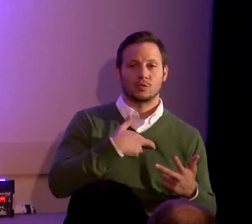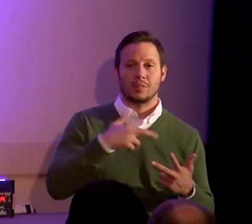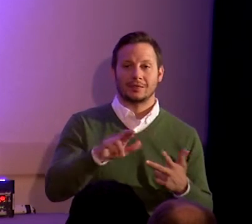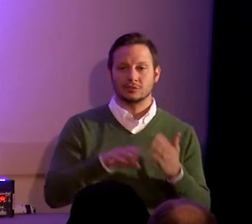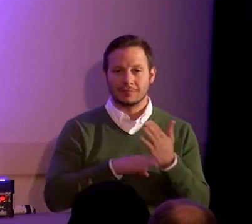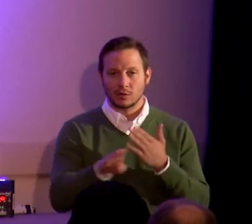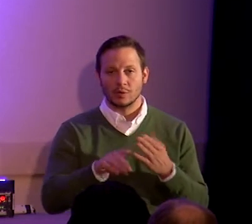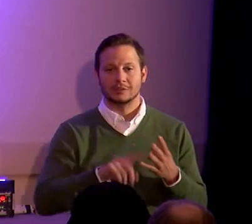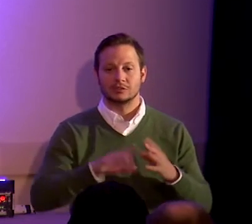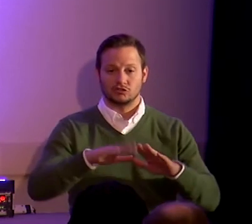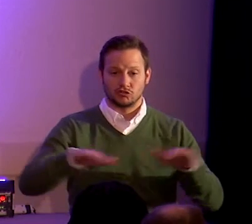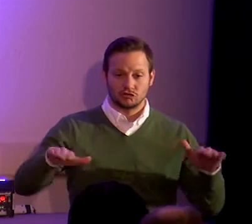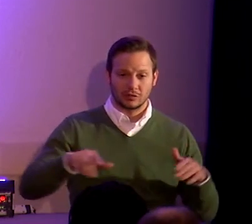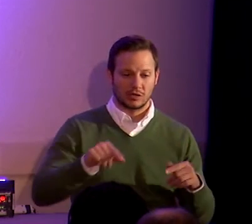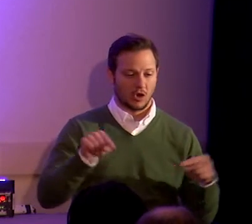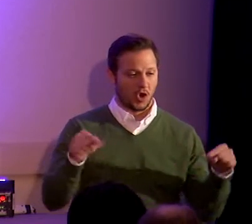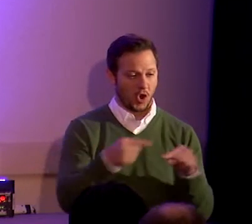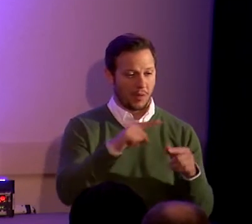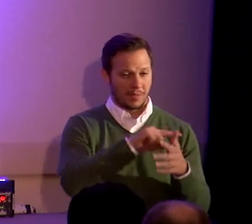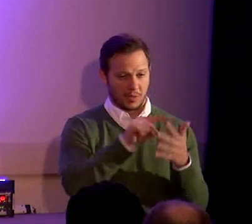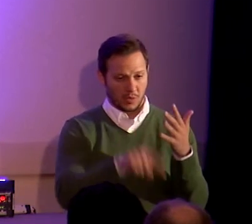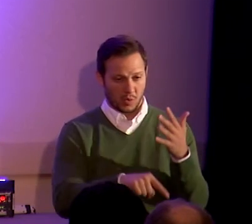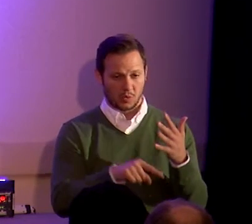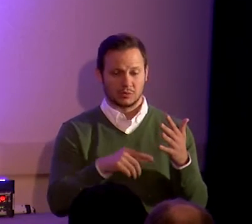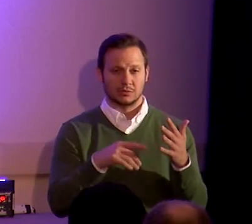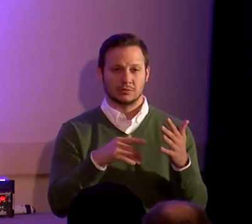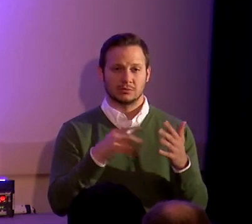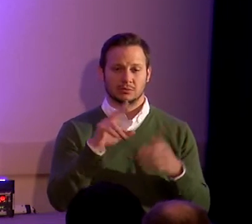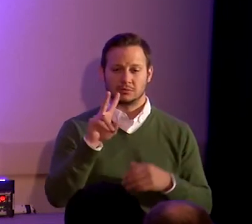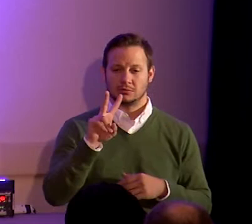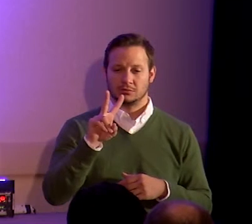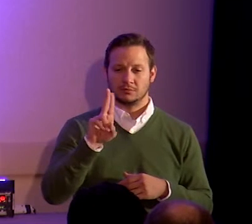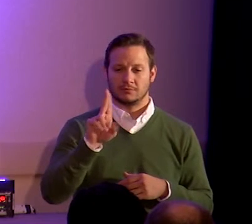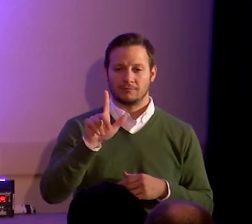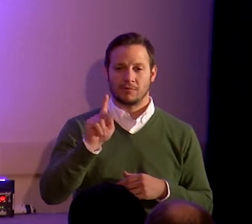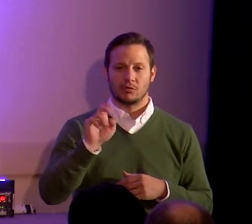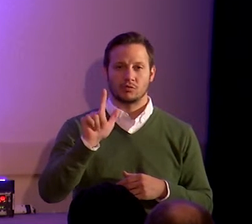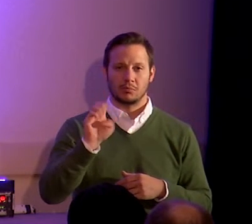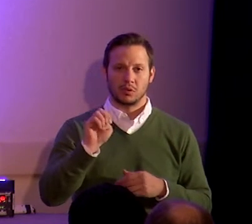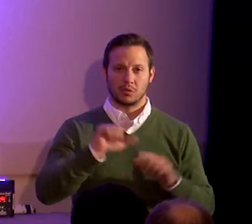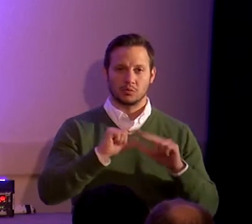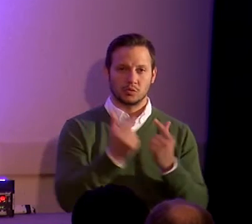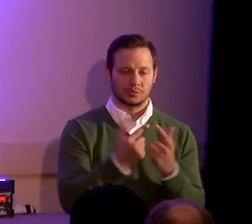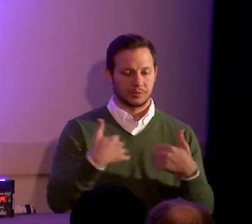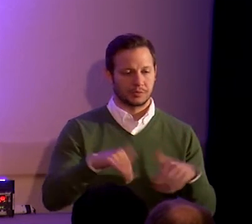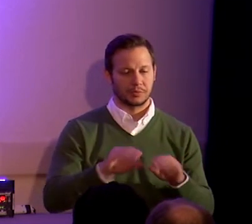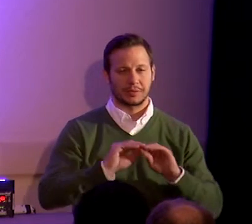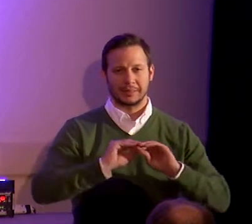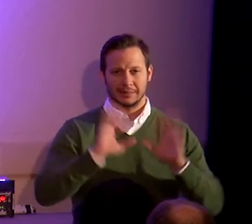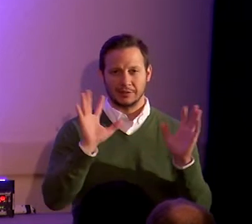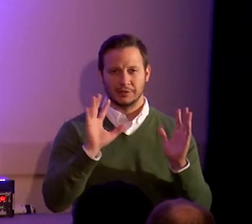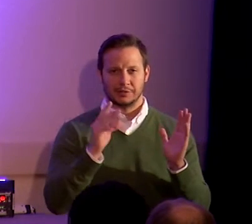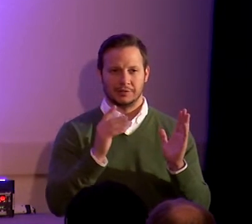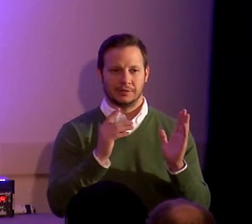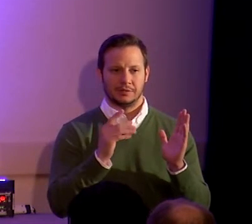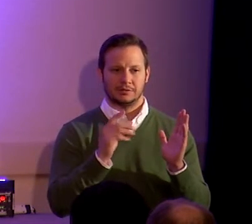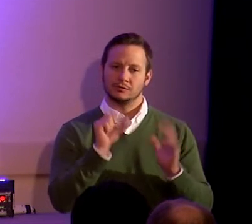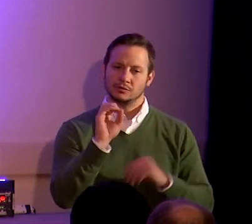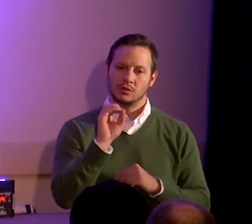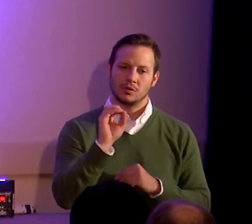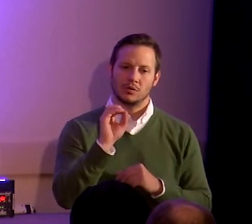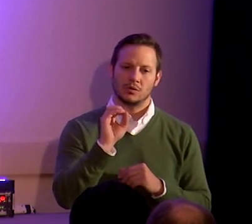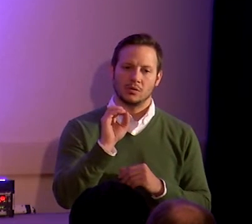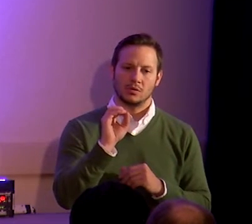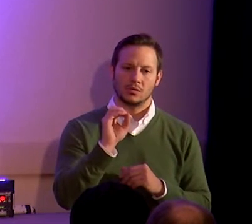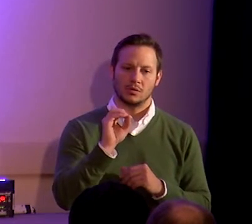children, the harm to these and other politically vulnerable groups is so very clear. So while there remains many